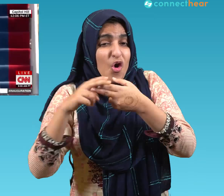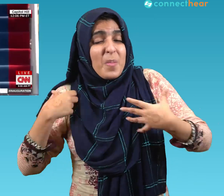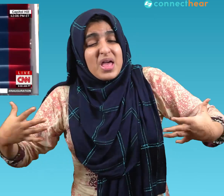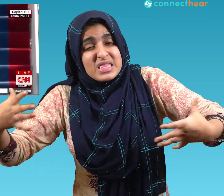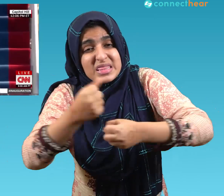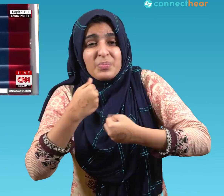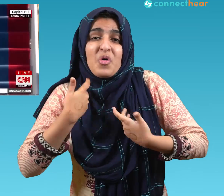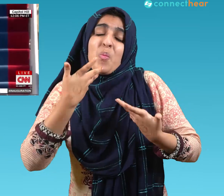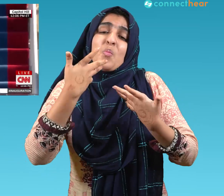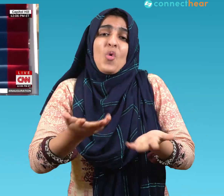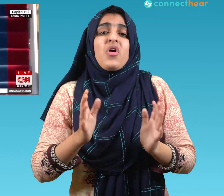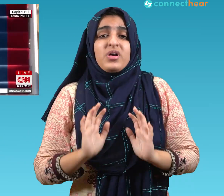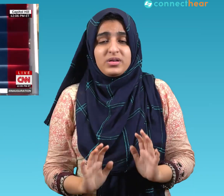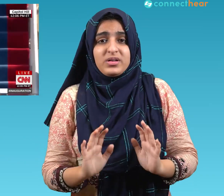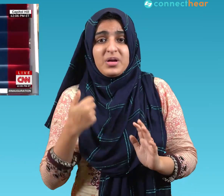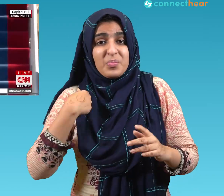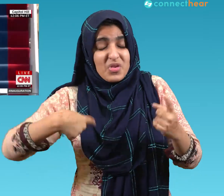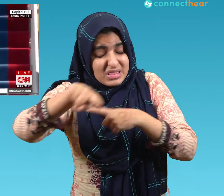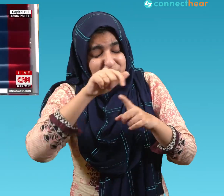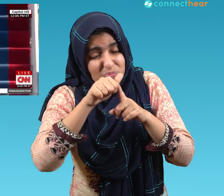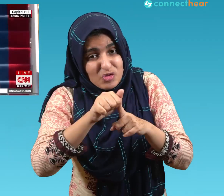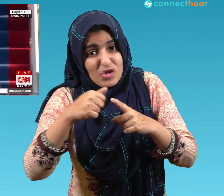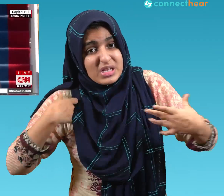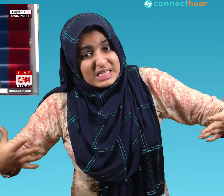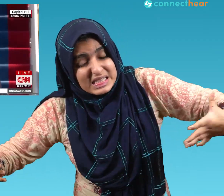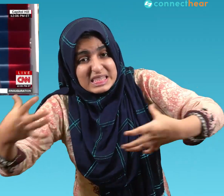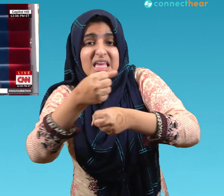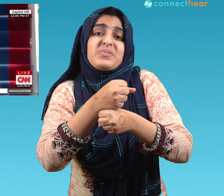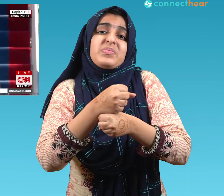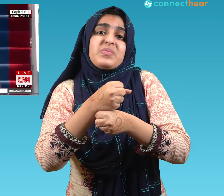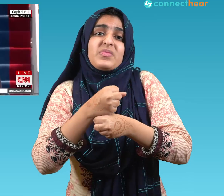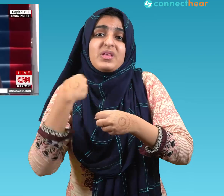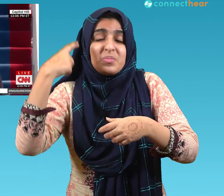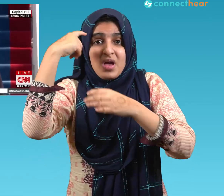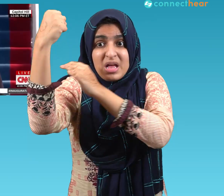work ahead of us, we're going to need each other. We need all